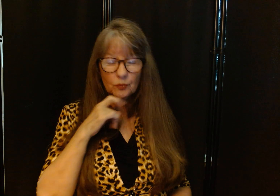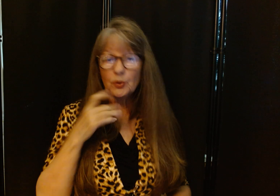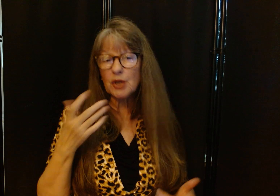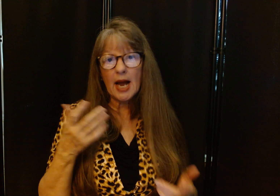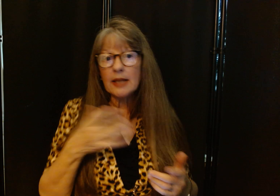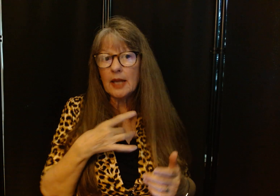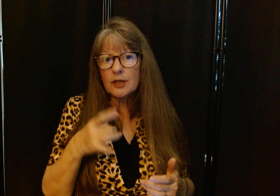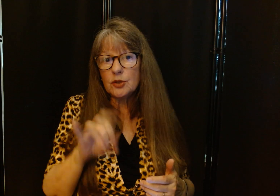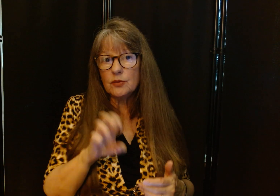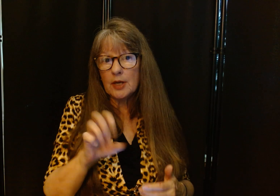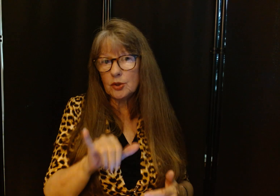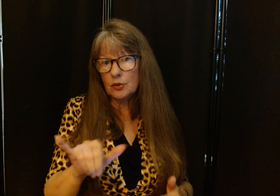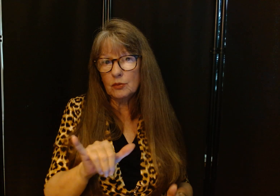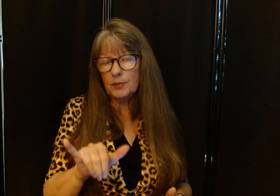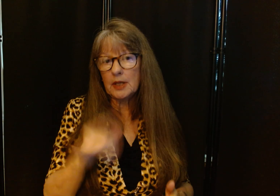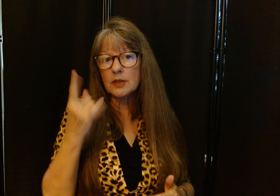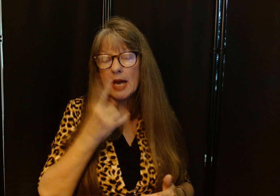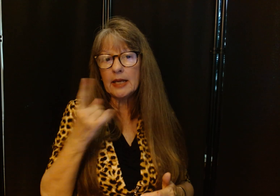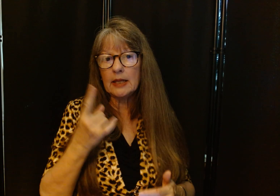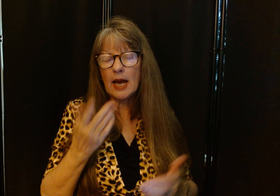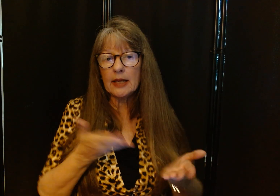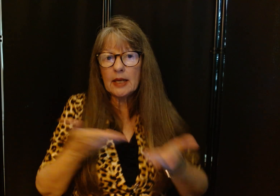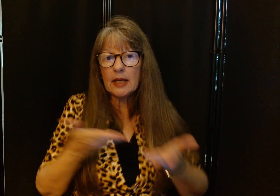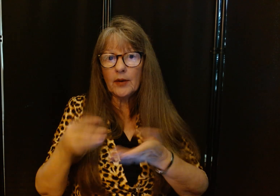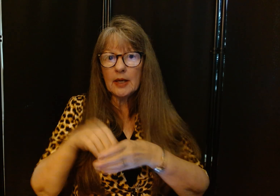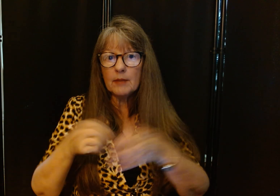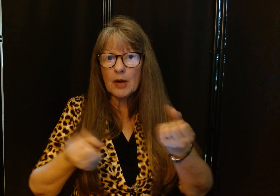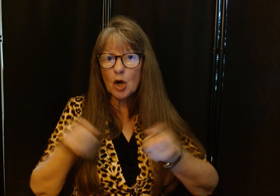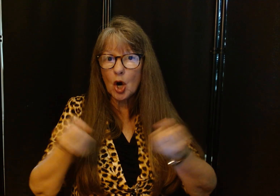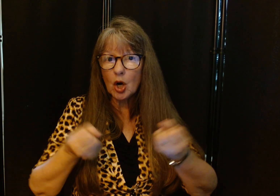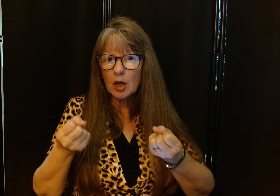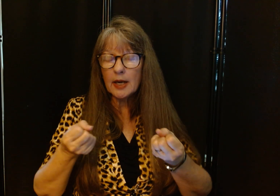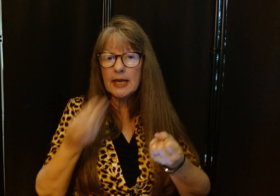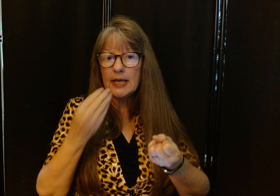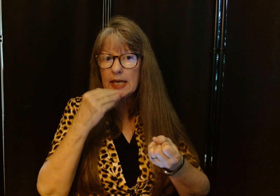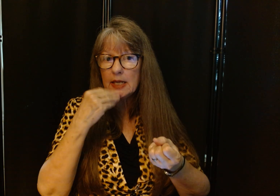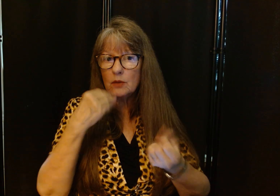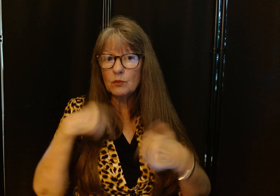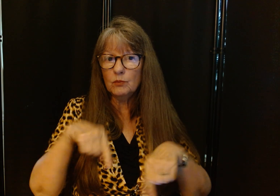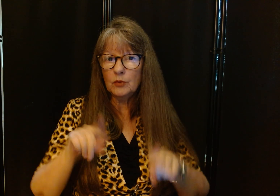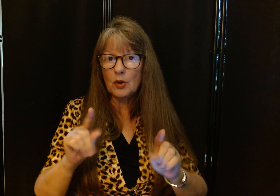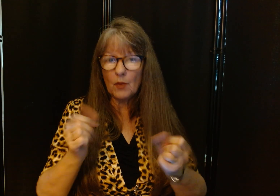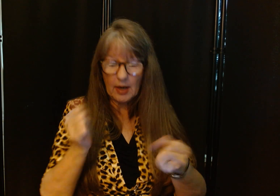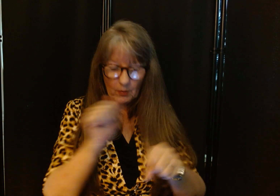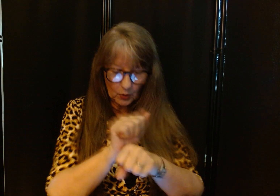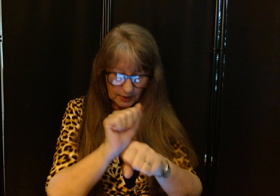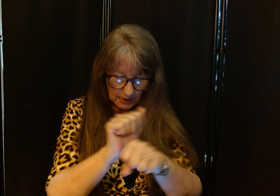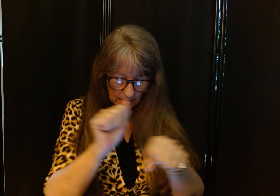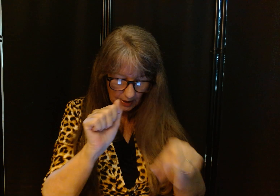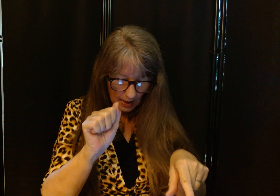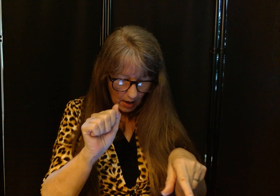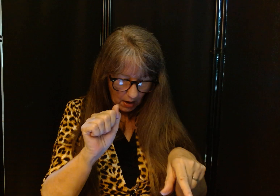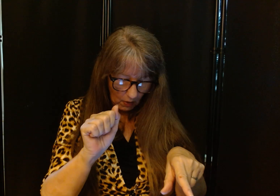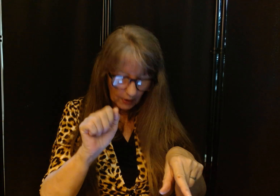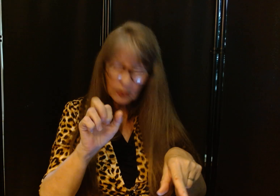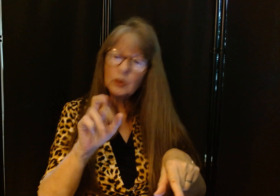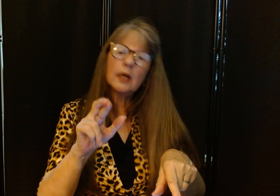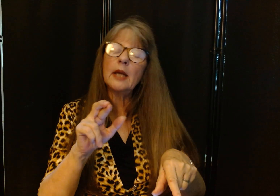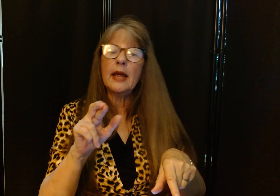which I like to do that too, because I can kind of carry it in my car and eat it, while I'm working. Or you can even